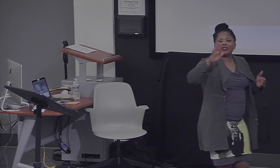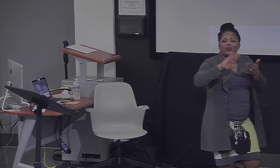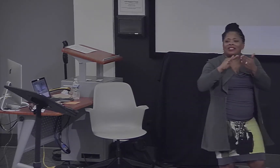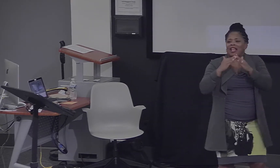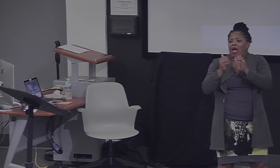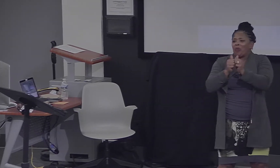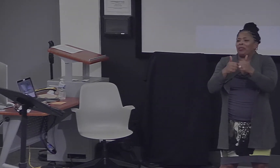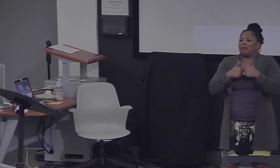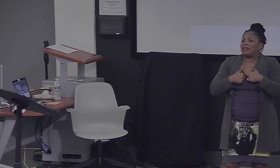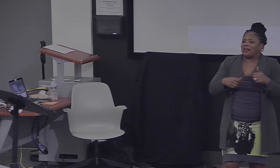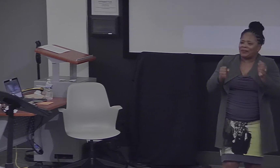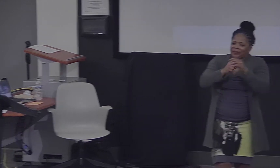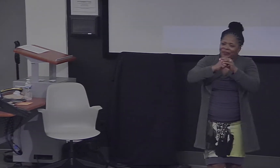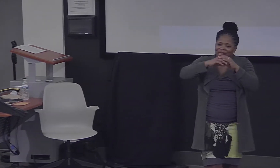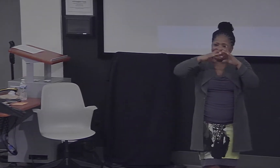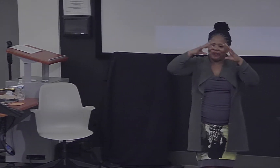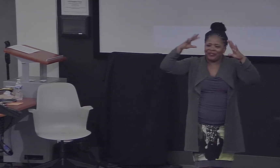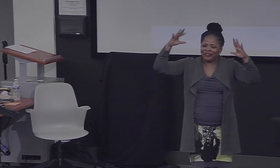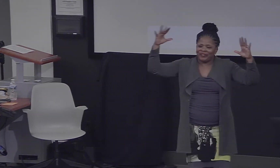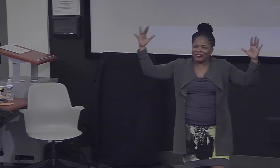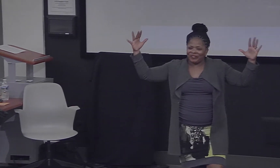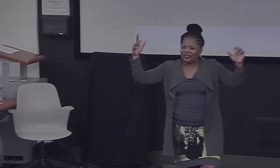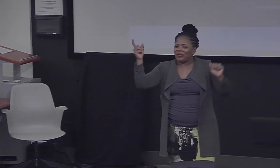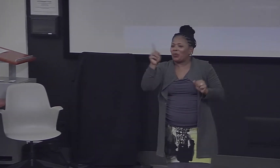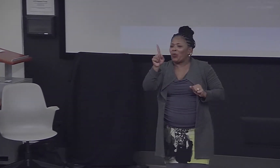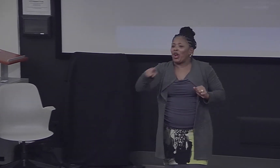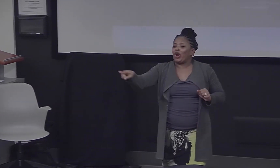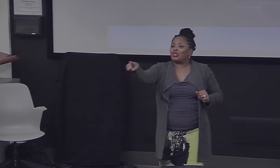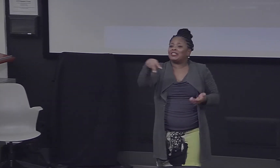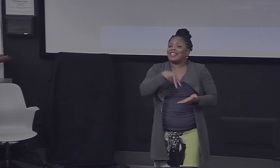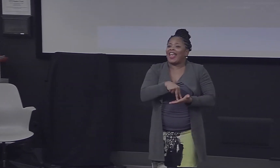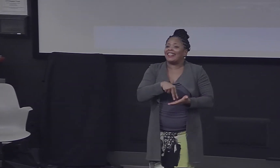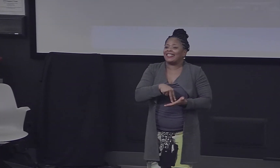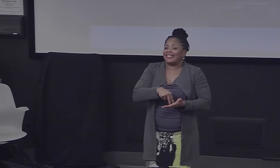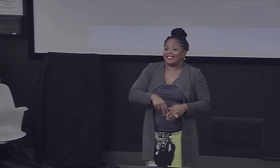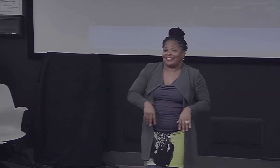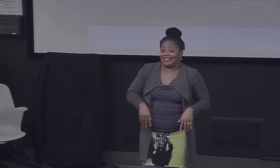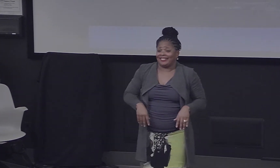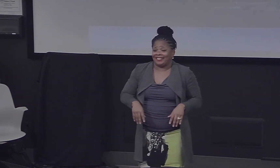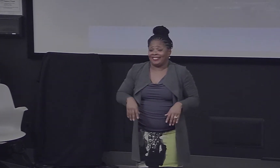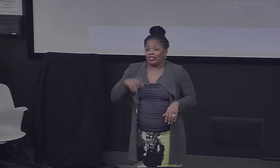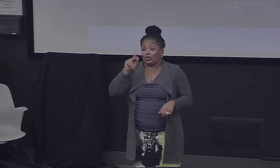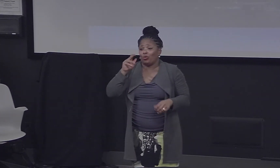I want to take you full circle. Come back to the town with me.